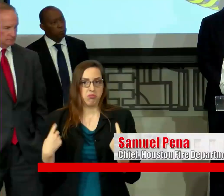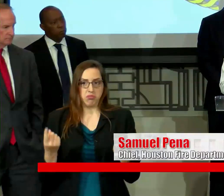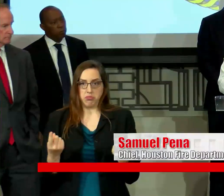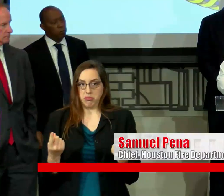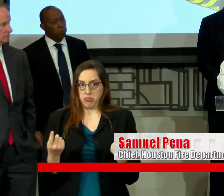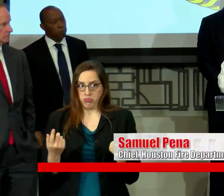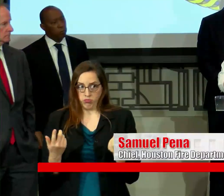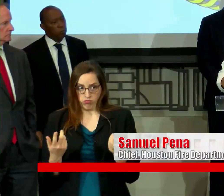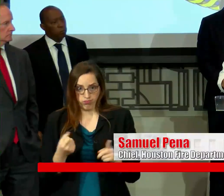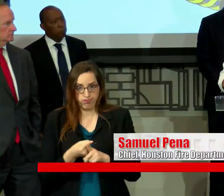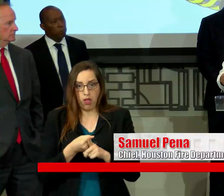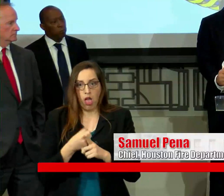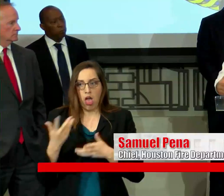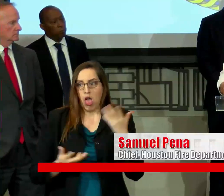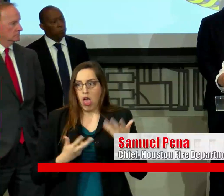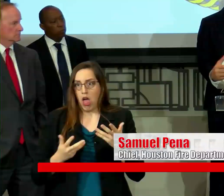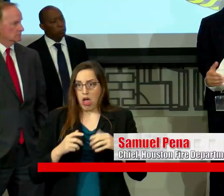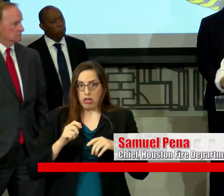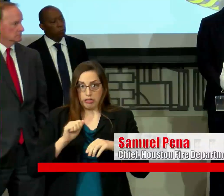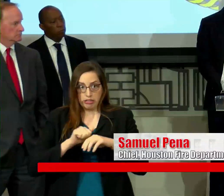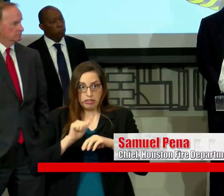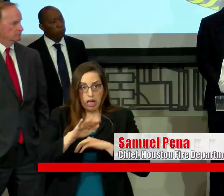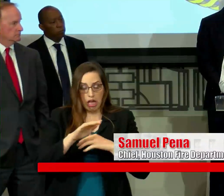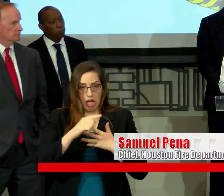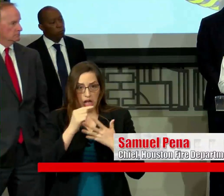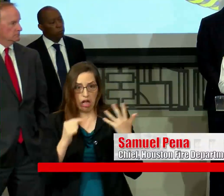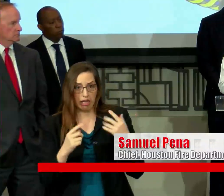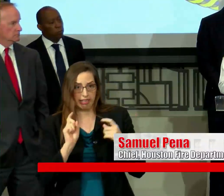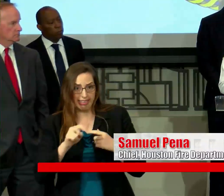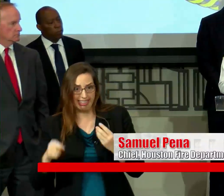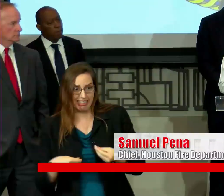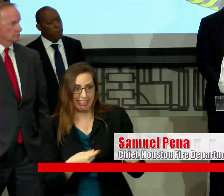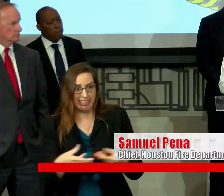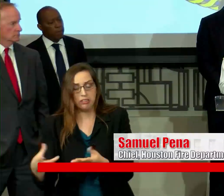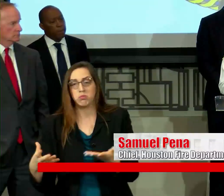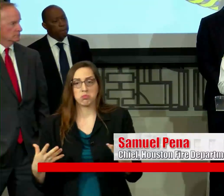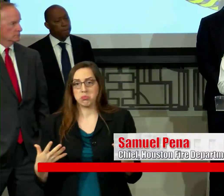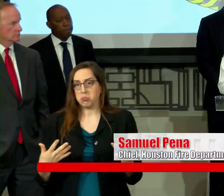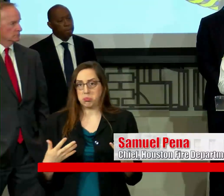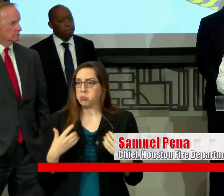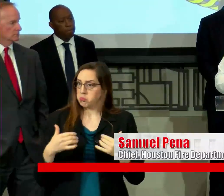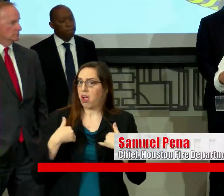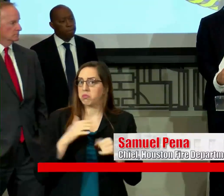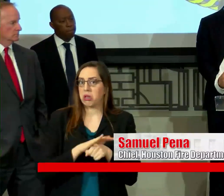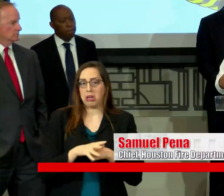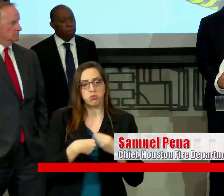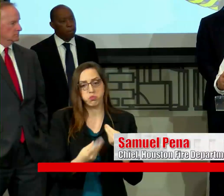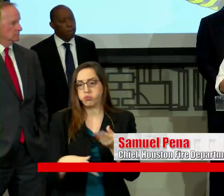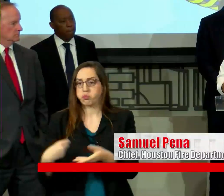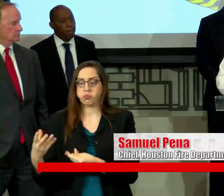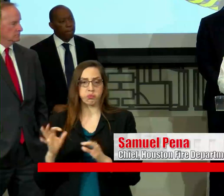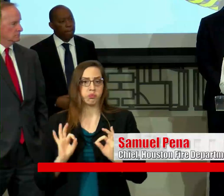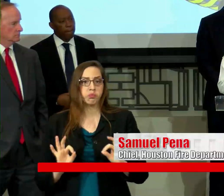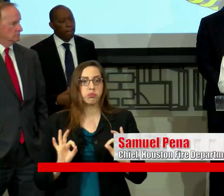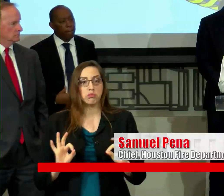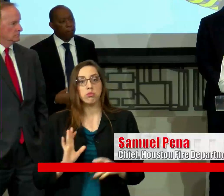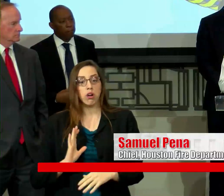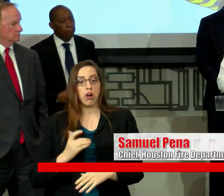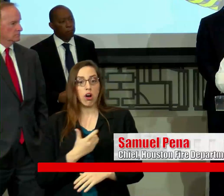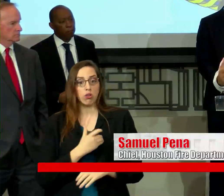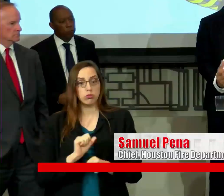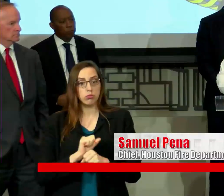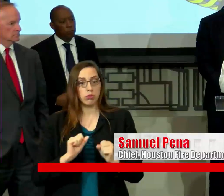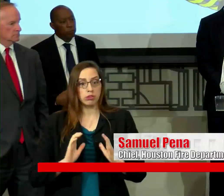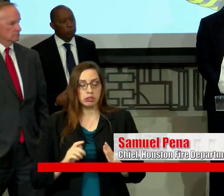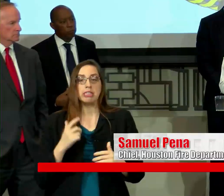an incident where we haven't been able to deploy this equipment to our personnel to do their jobs. In regards to our personnel, we did